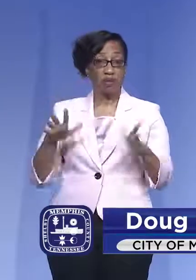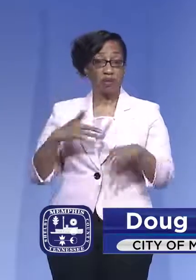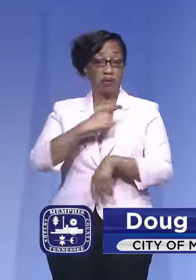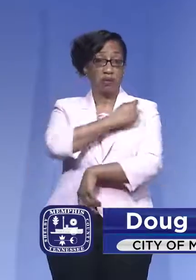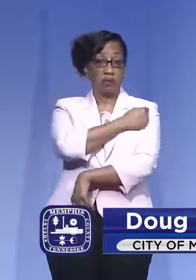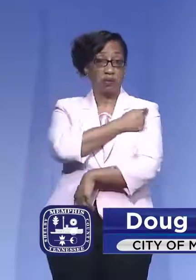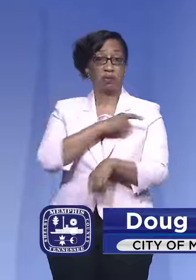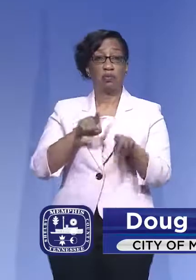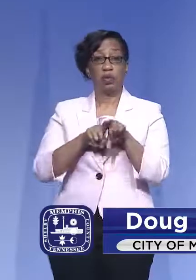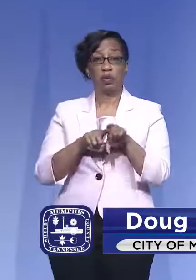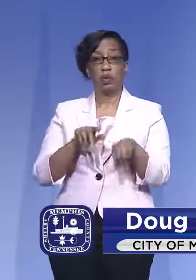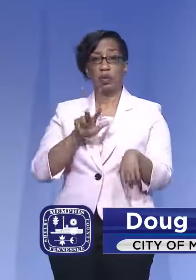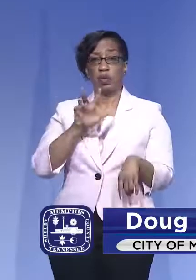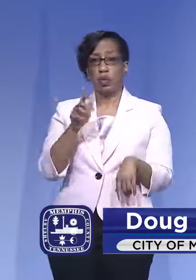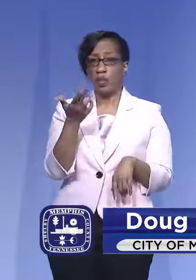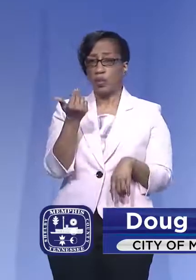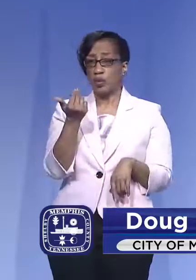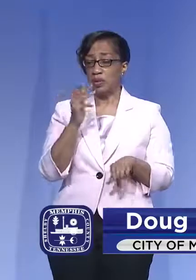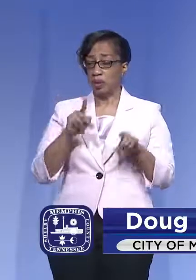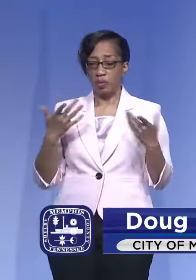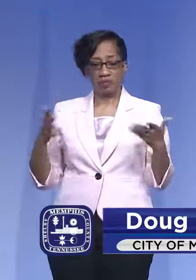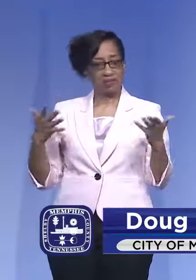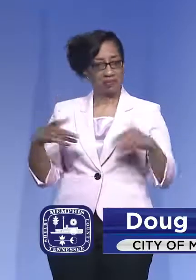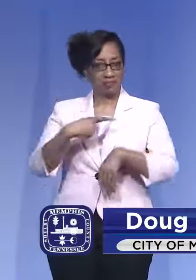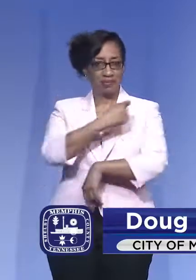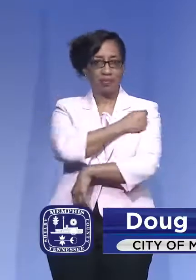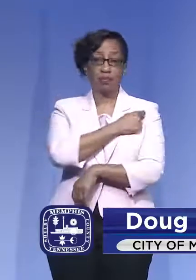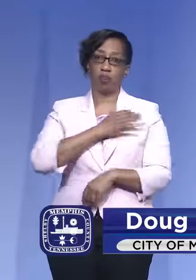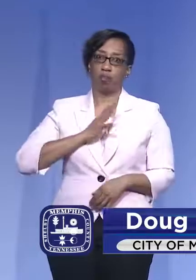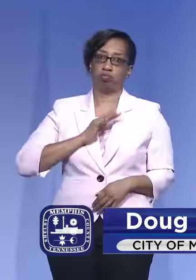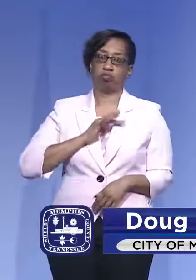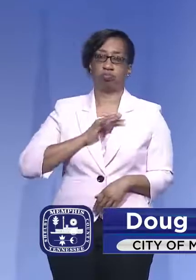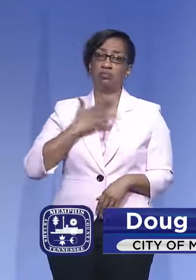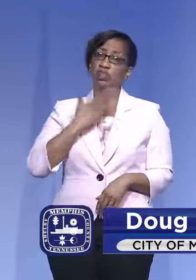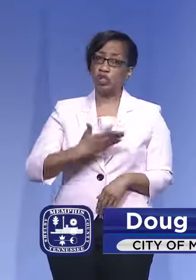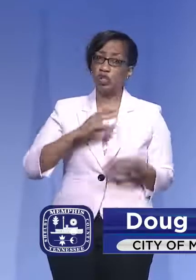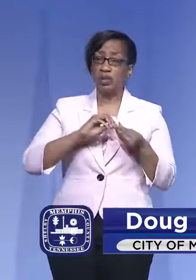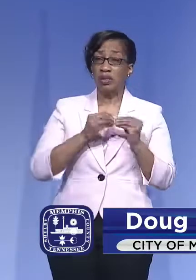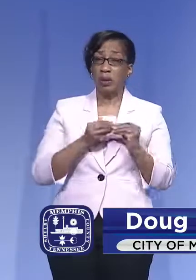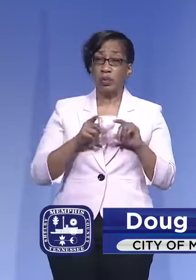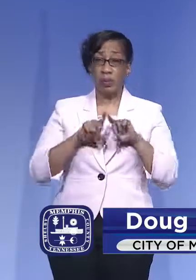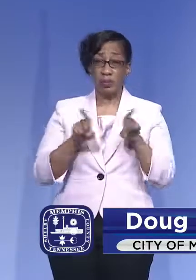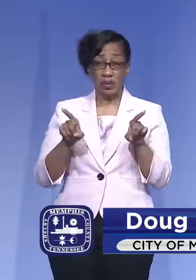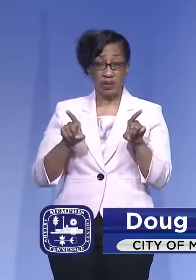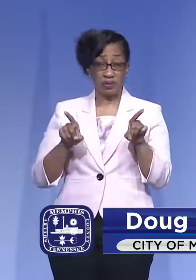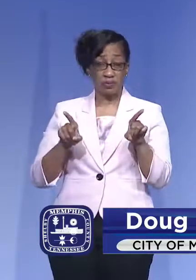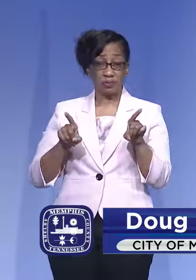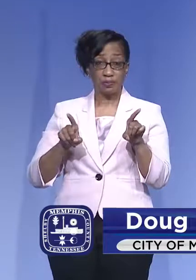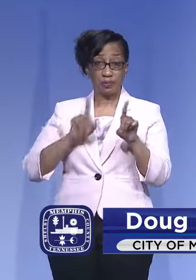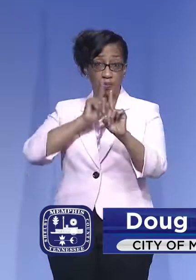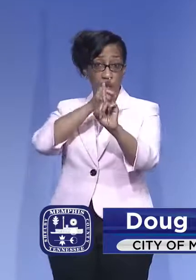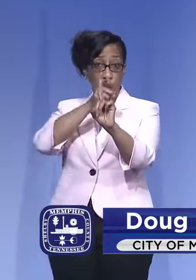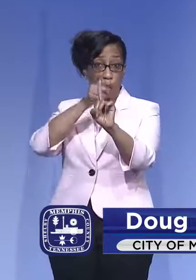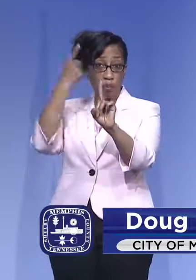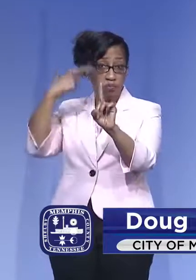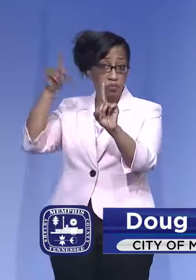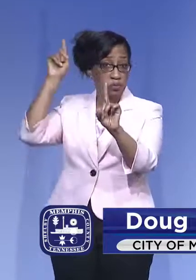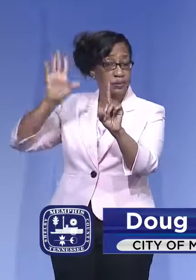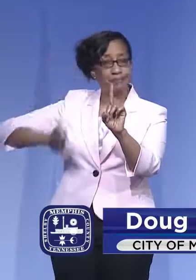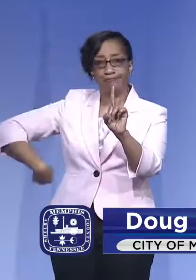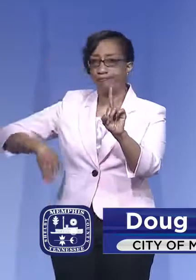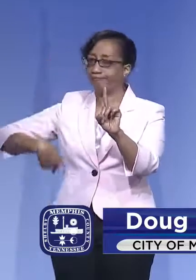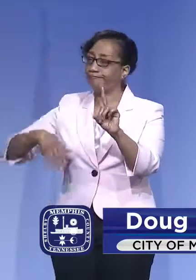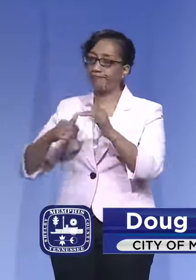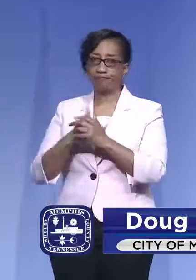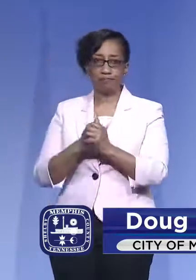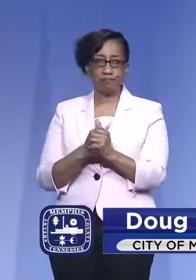213,000 people that are fully vaccinated. That's pretty good numbers, but as David said, we're not quite to our goal where we want to be.